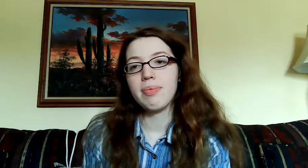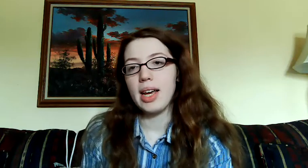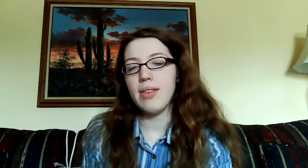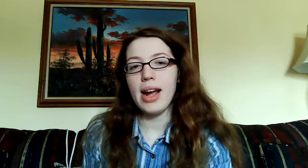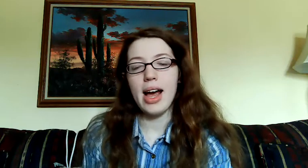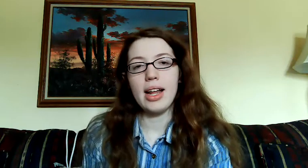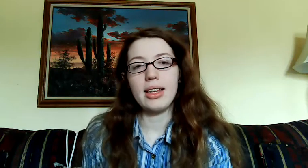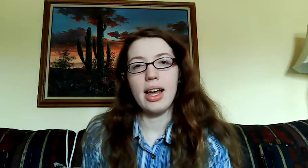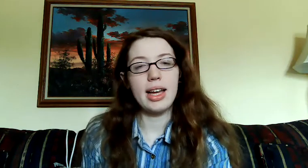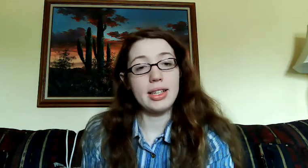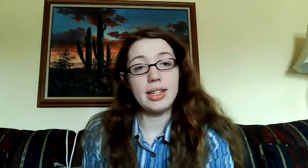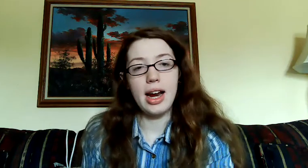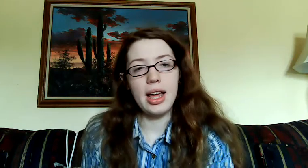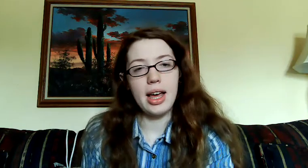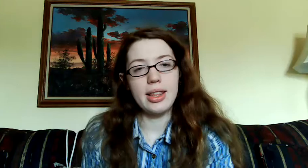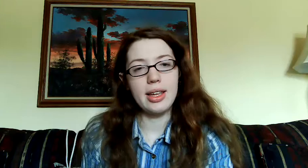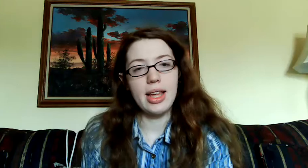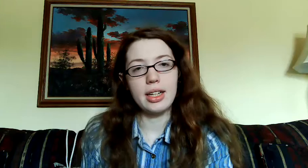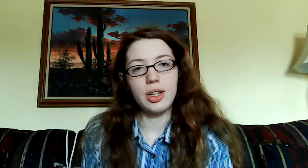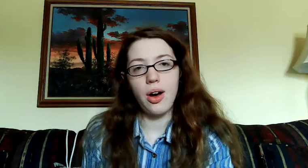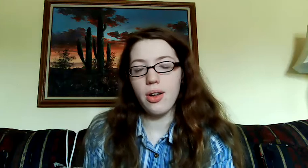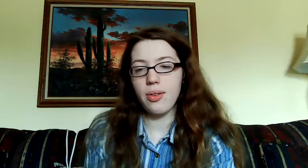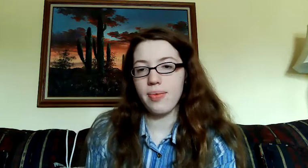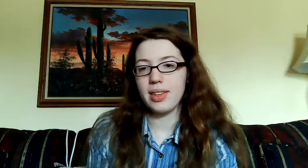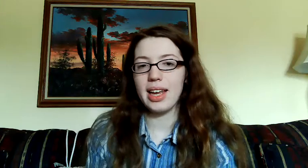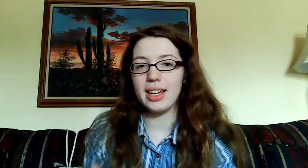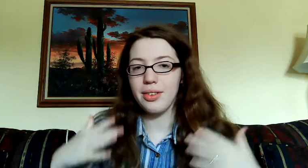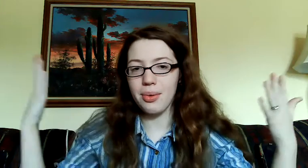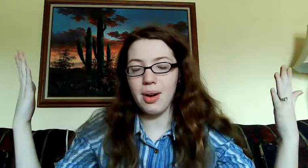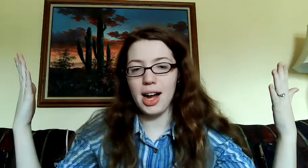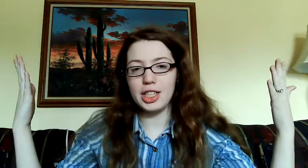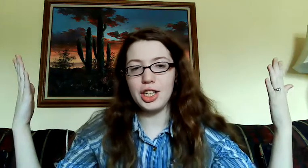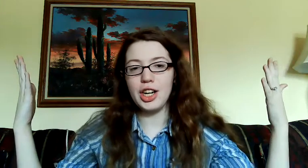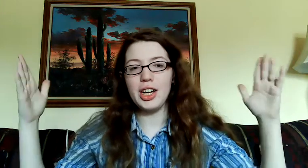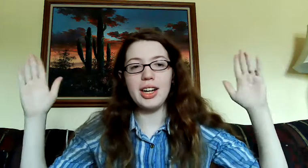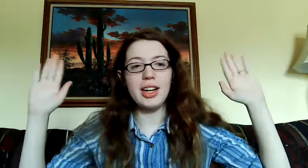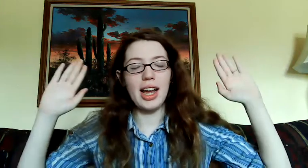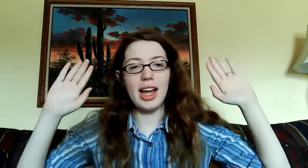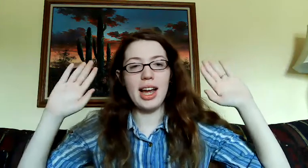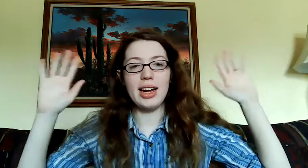Anyway, like I said, I think that's all. Thank you for watching, and